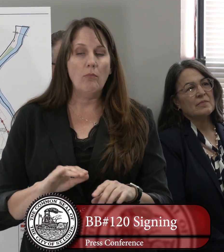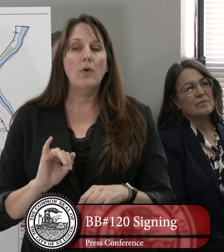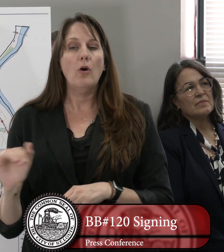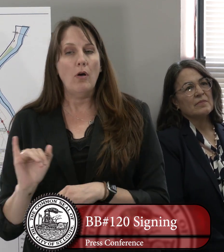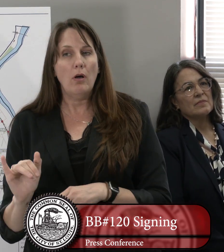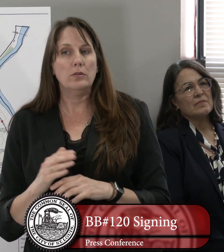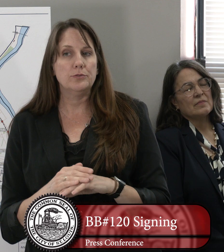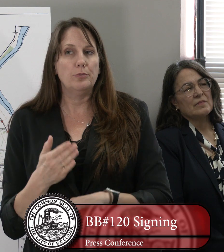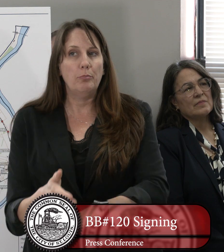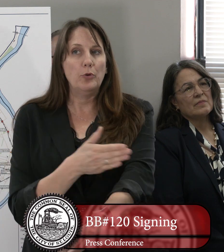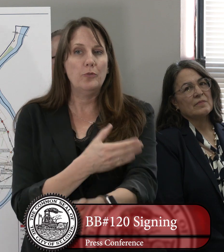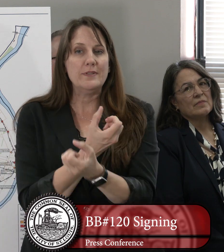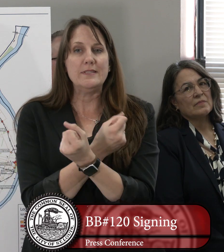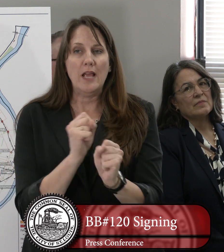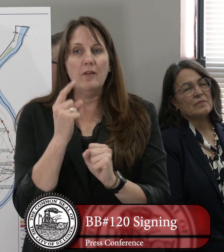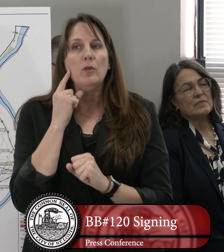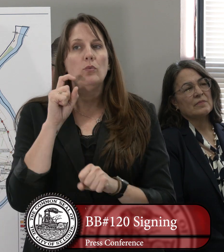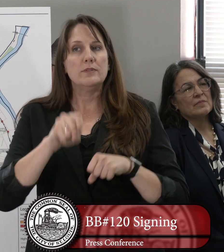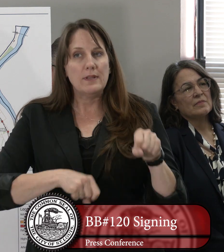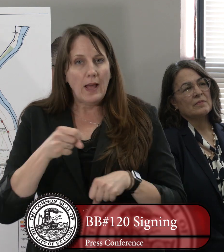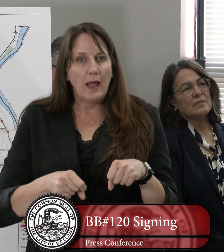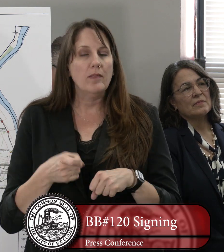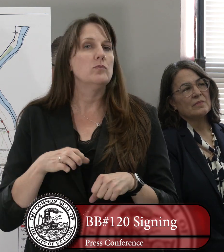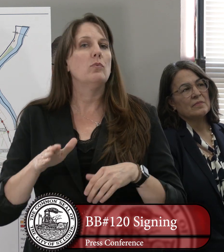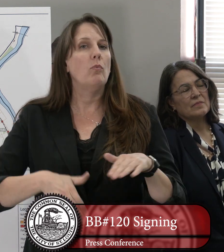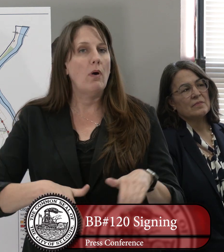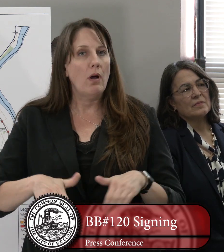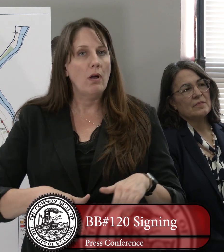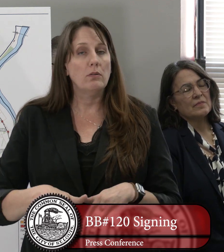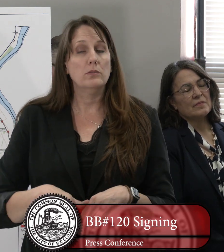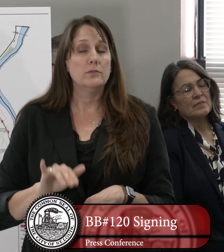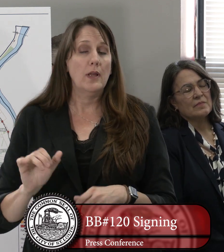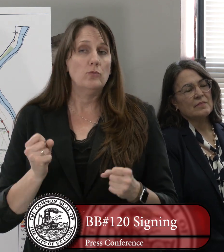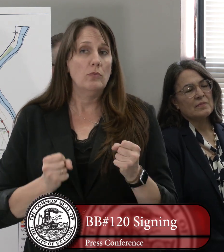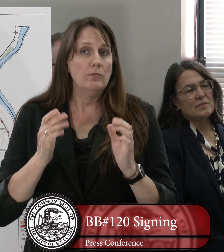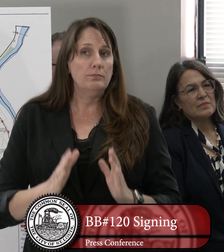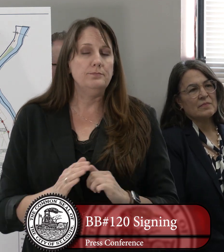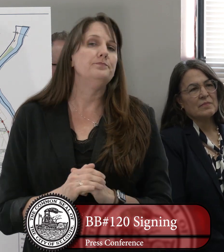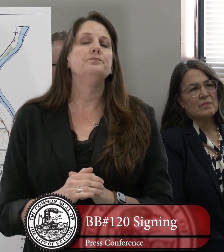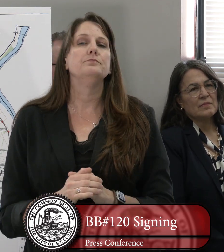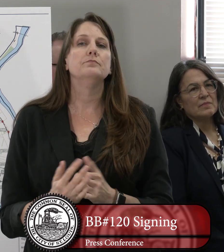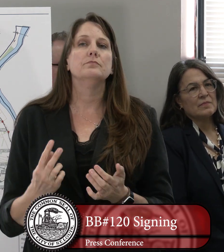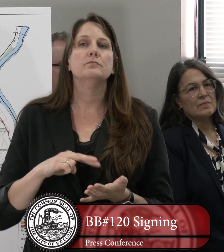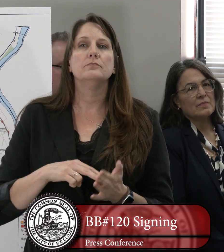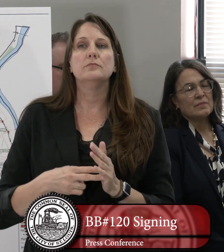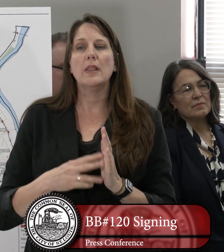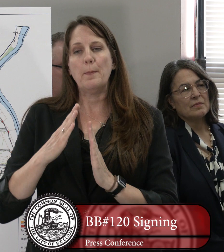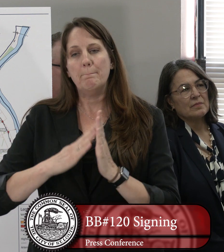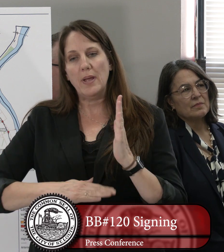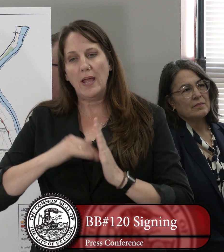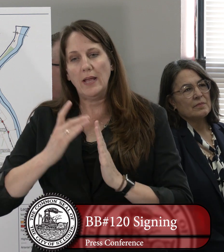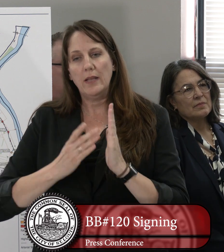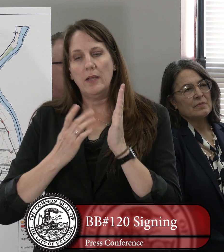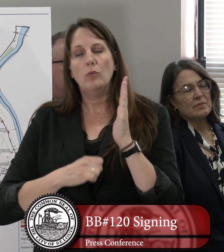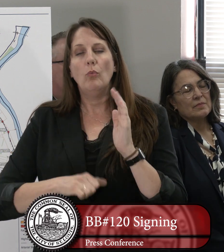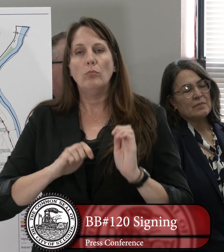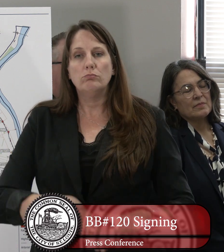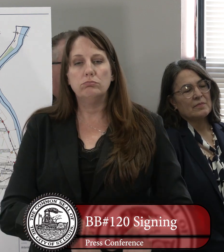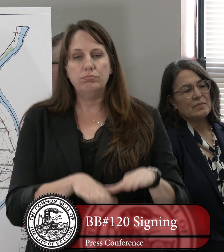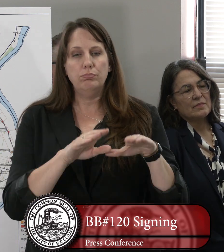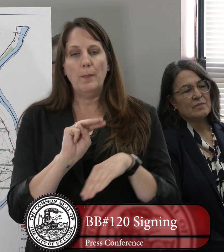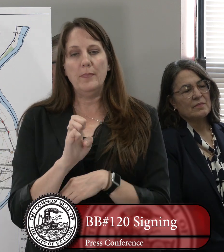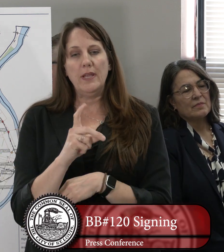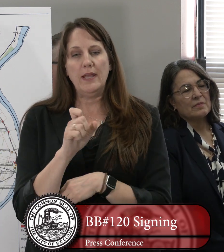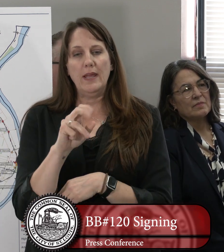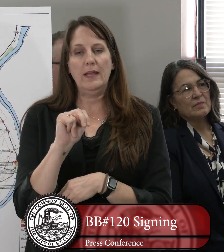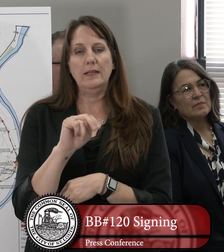pedestrian, cyclist, and motorist safety. This includes things like painted and raised concrete bump outs, concrete medians,